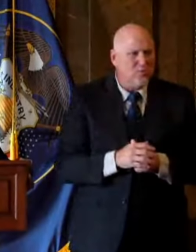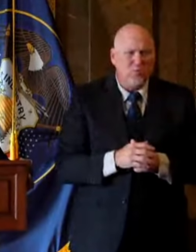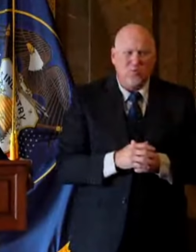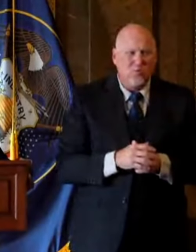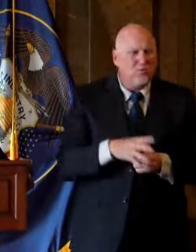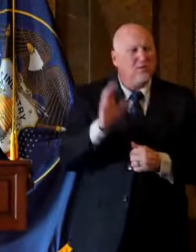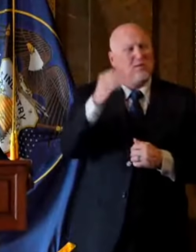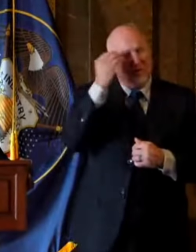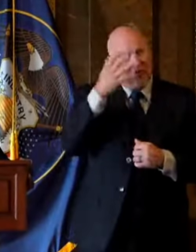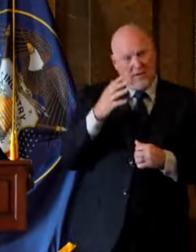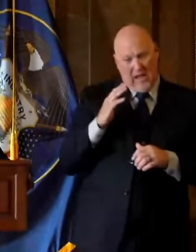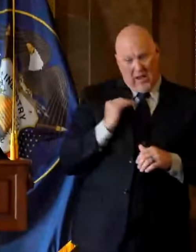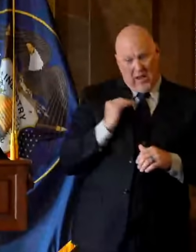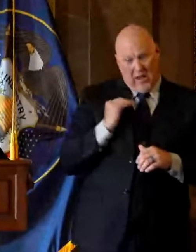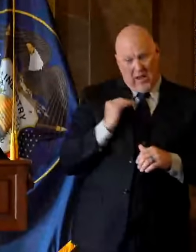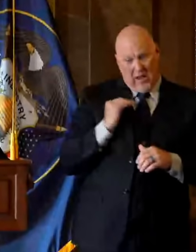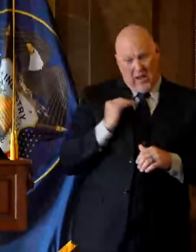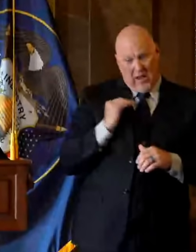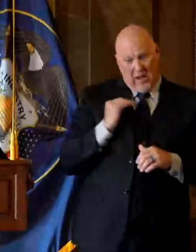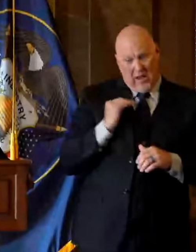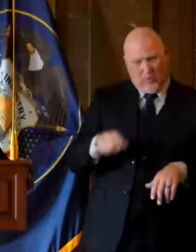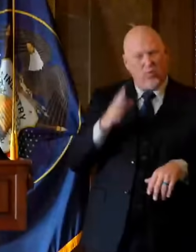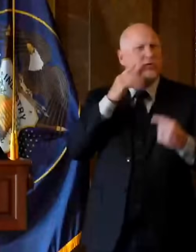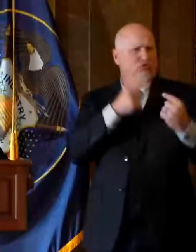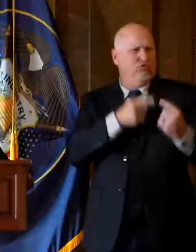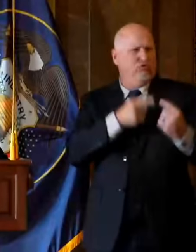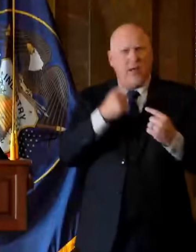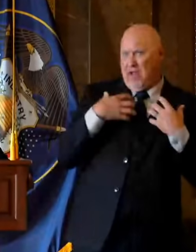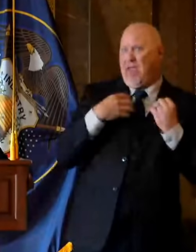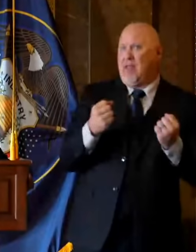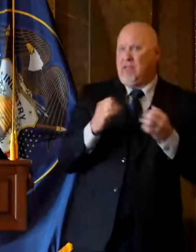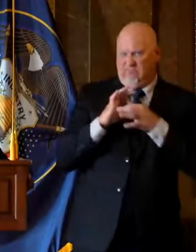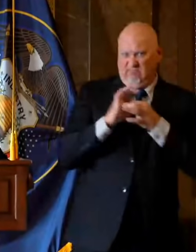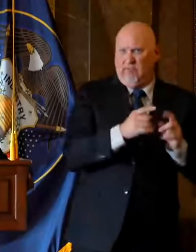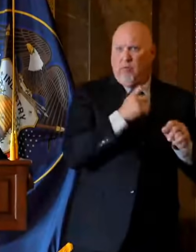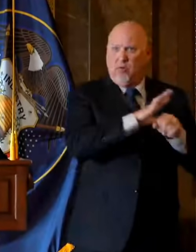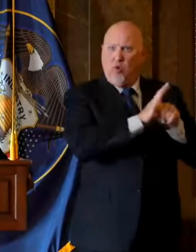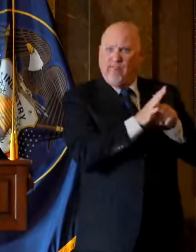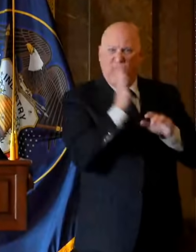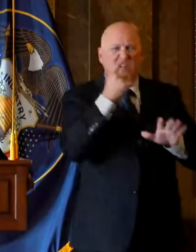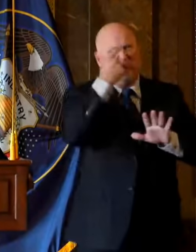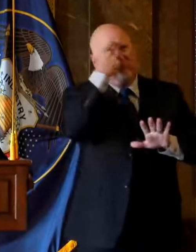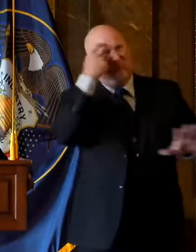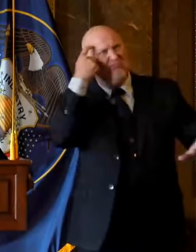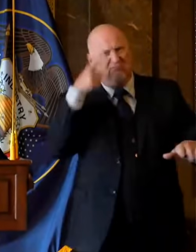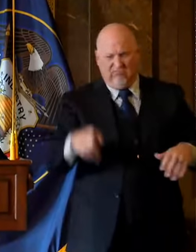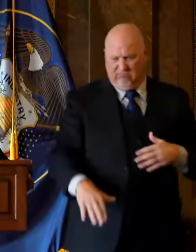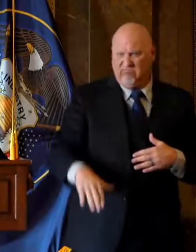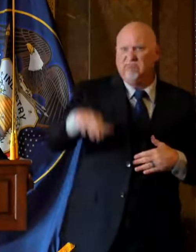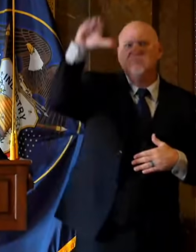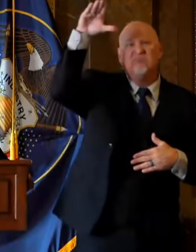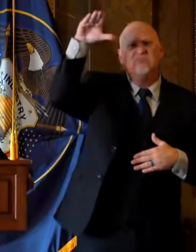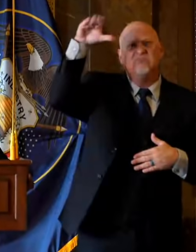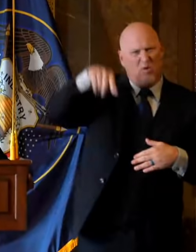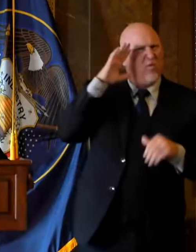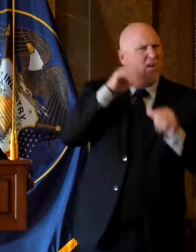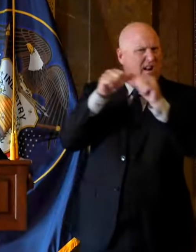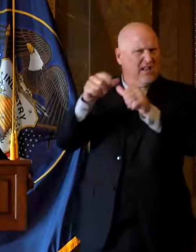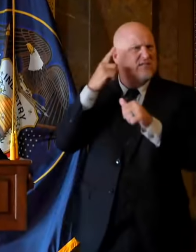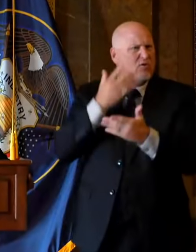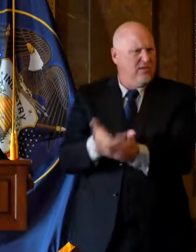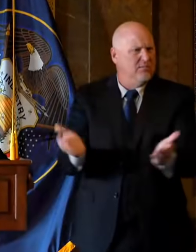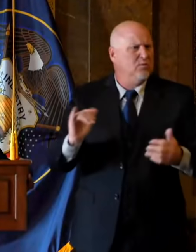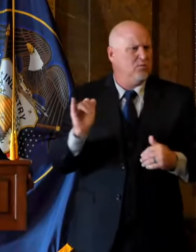we know work, like masks and vaccines. I stand with you, and I'm truly sorry for the pain this pandemic has caused you and